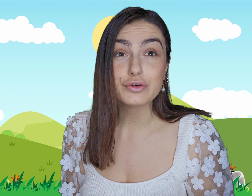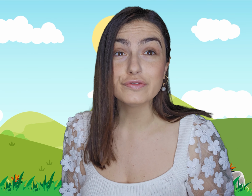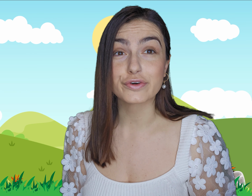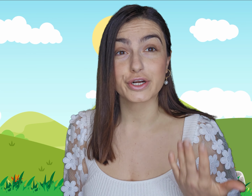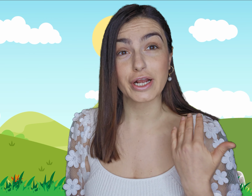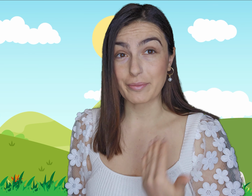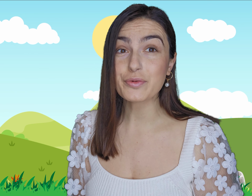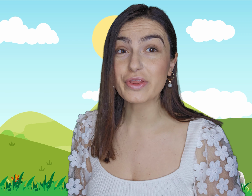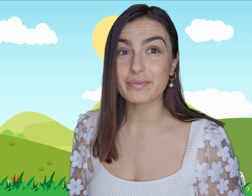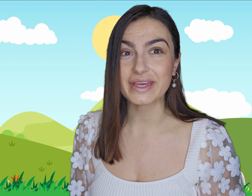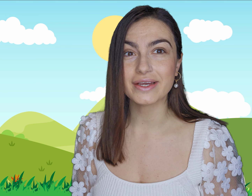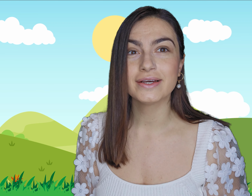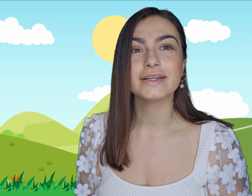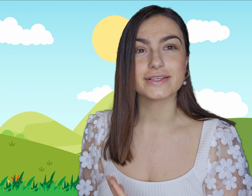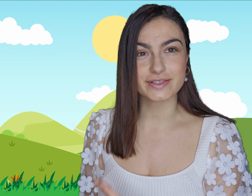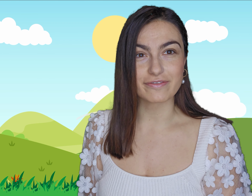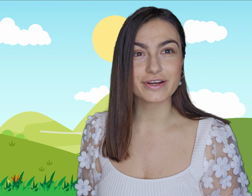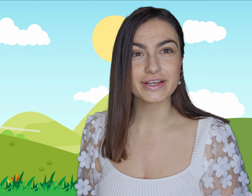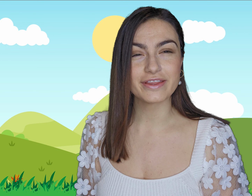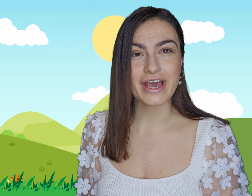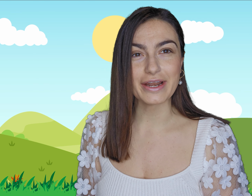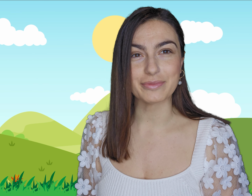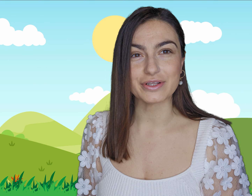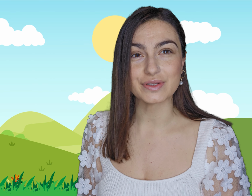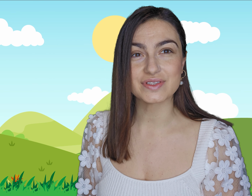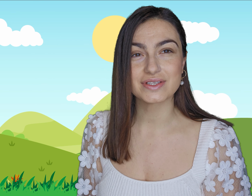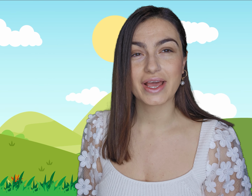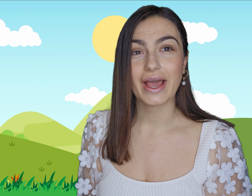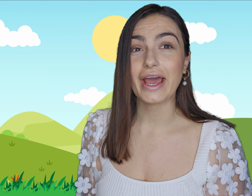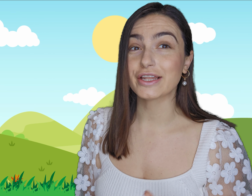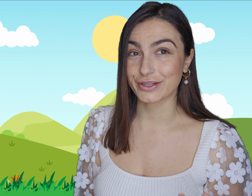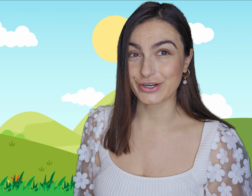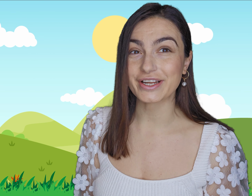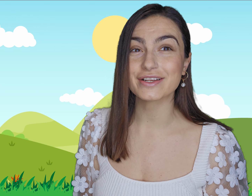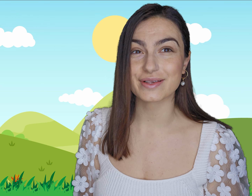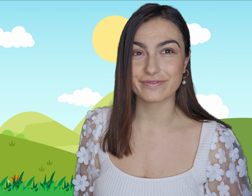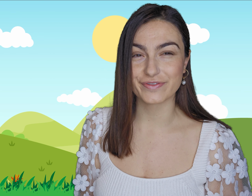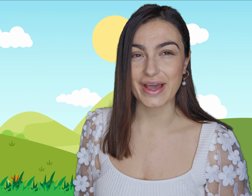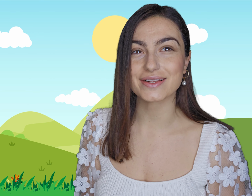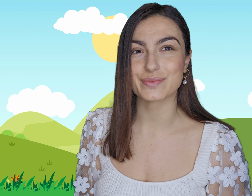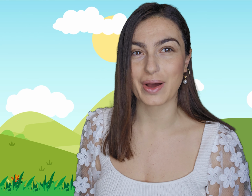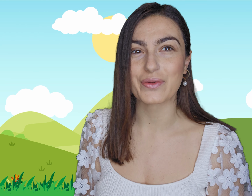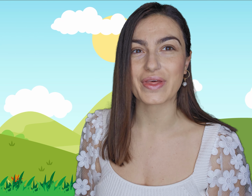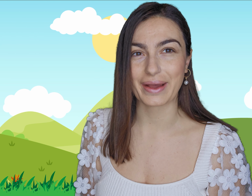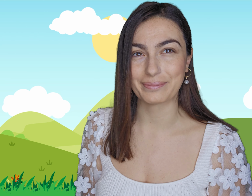for coming with me discovering the animals and learning some facts about them